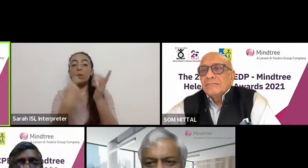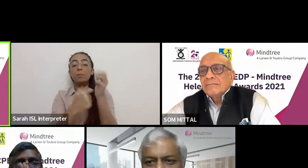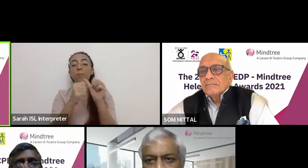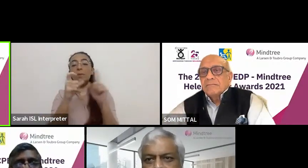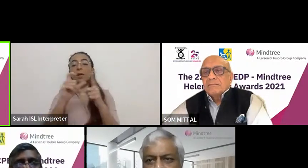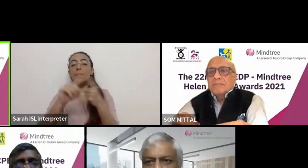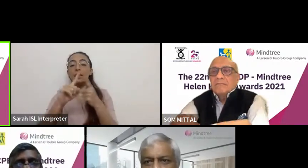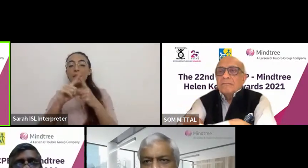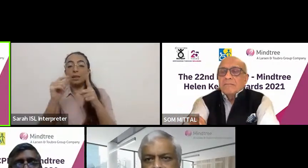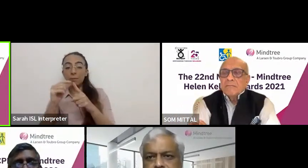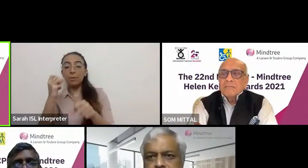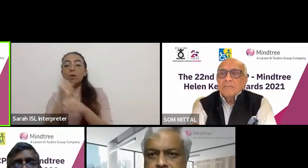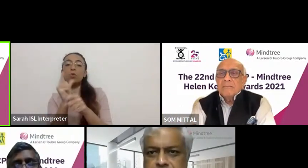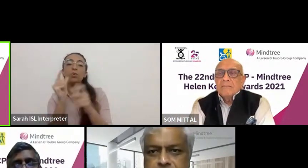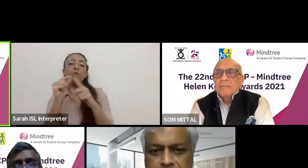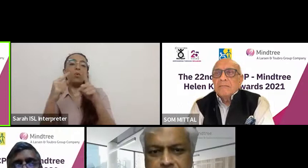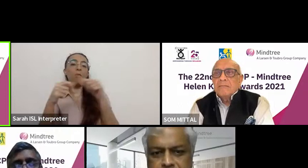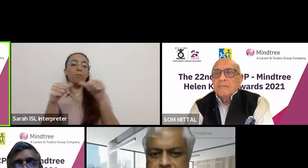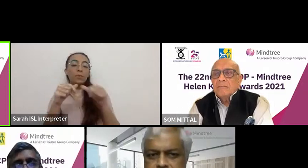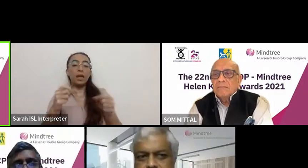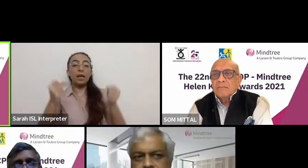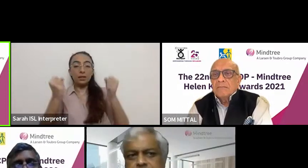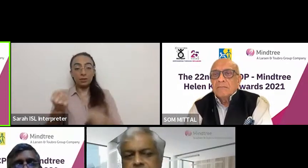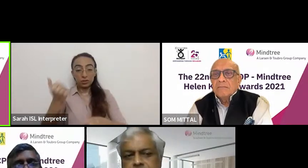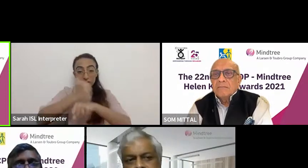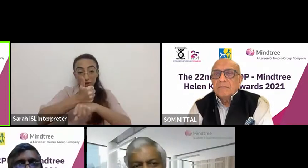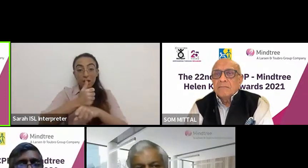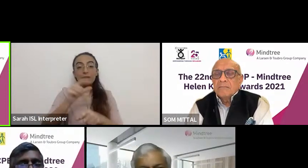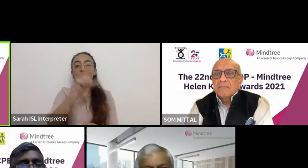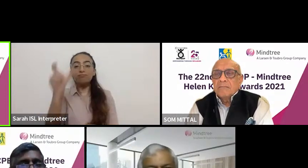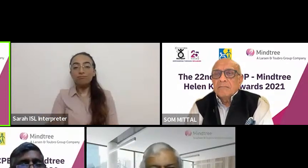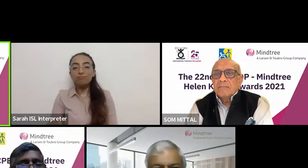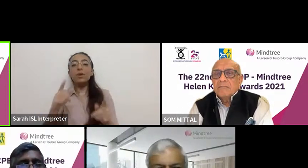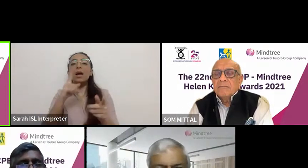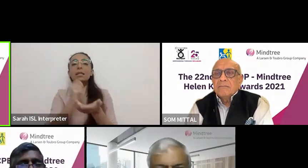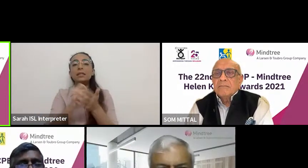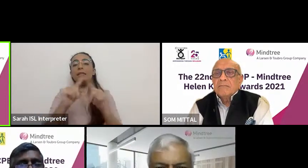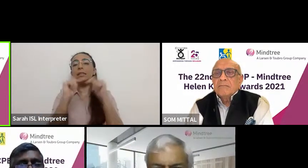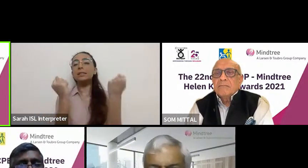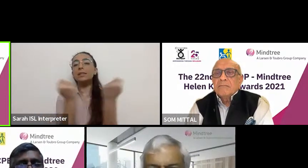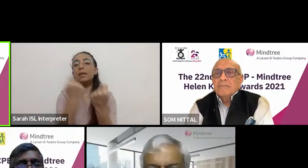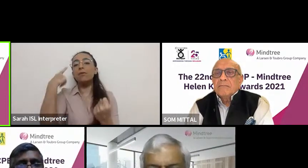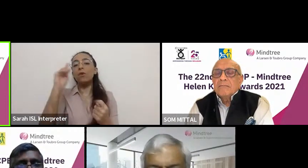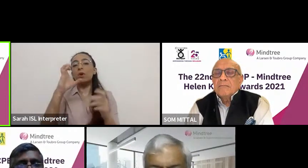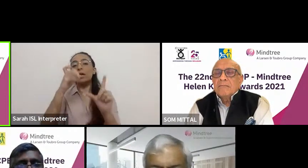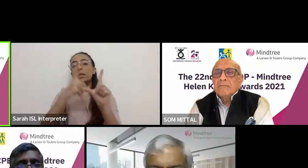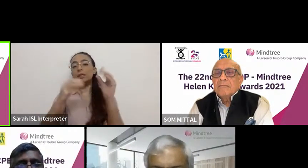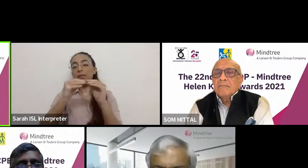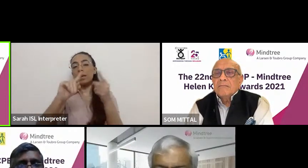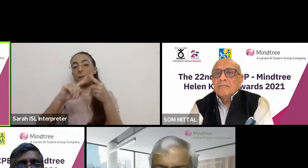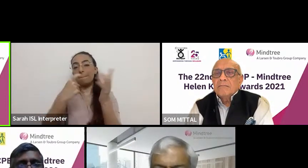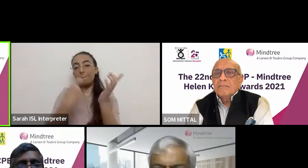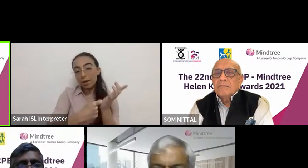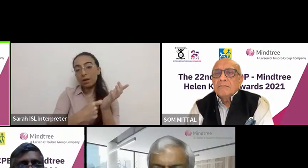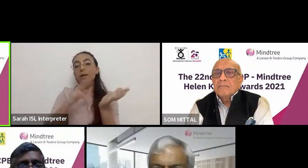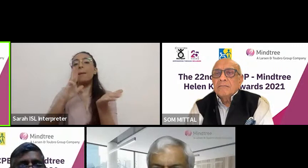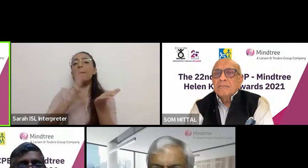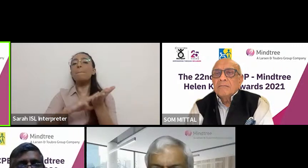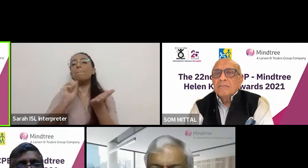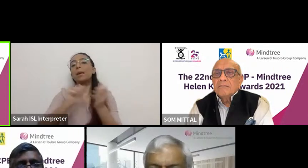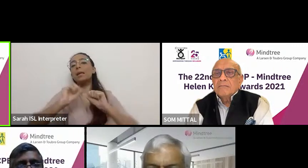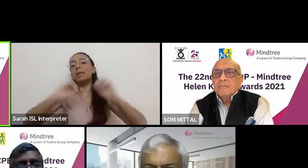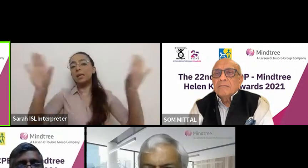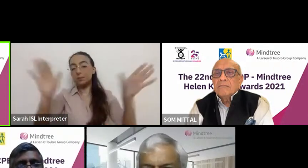Trustee NCPEDP, Jury Chair and Chairman Cyber Media Group. Thank you very much, Mr. Gupta, for being here. We have, of course,